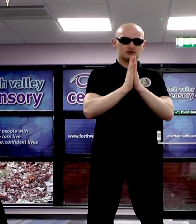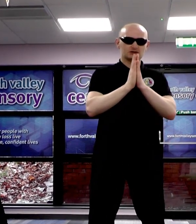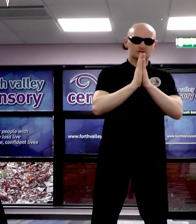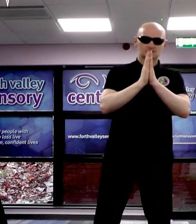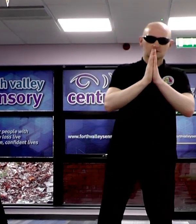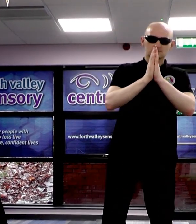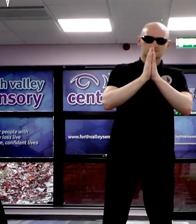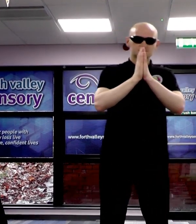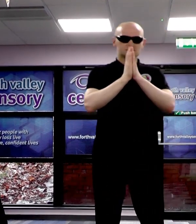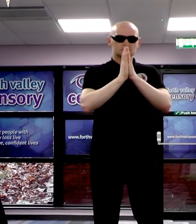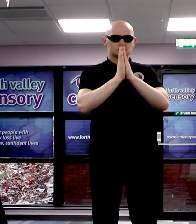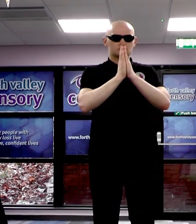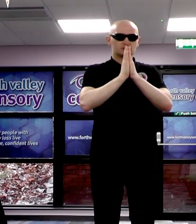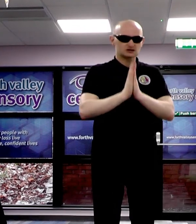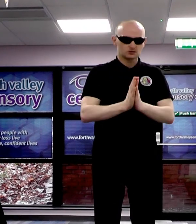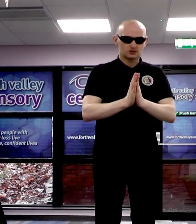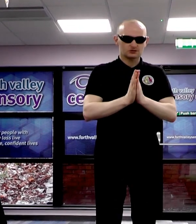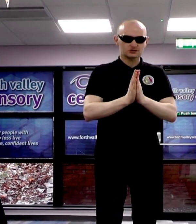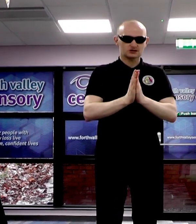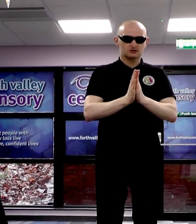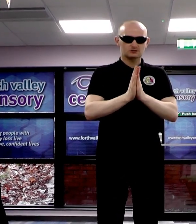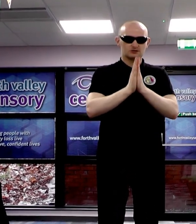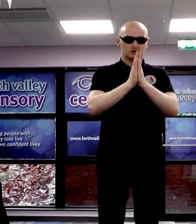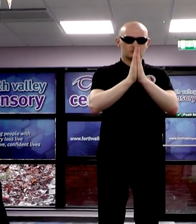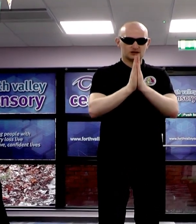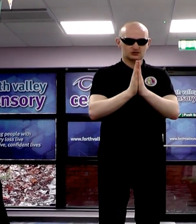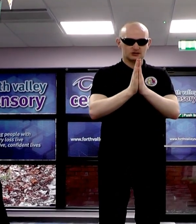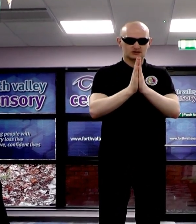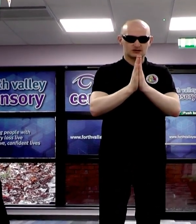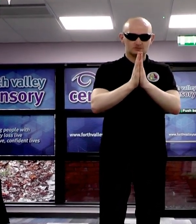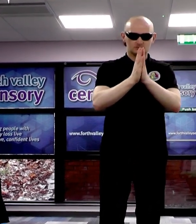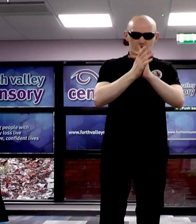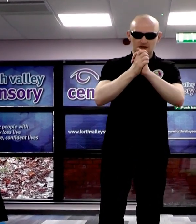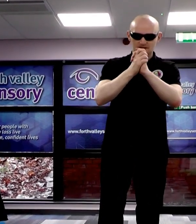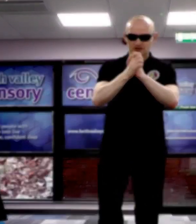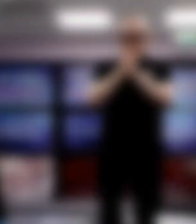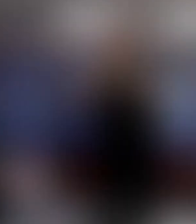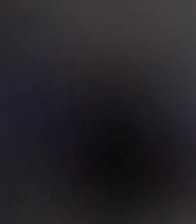care, please don't hurt yourself, and I'll catch you next time. Okay, thank you.